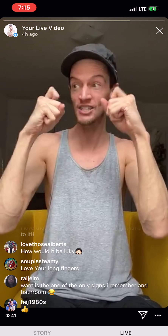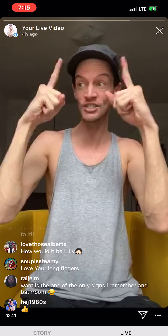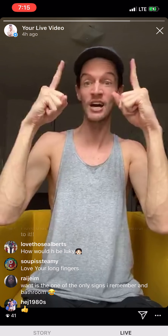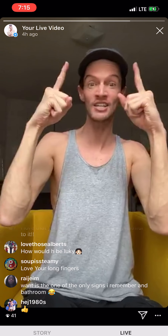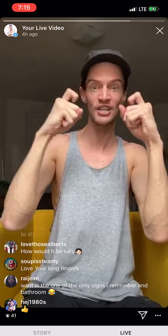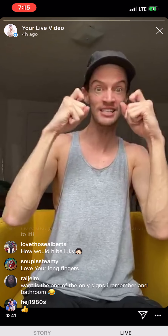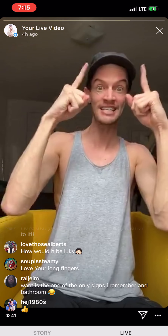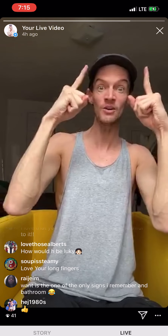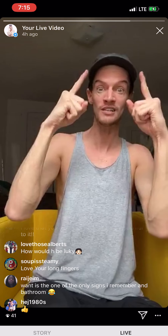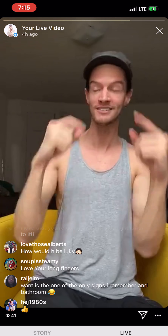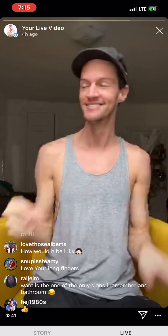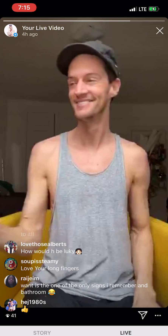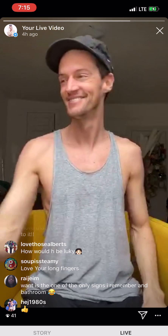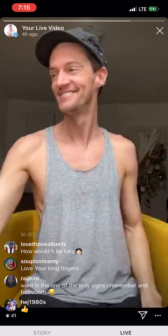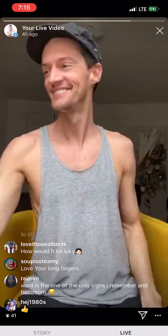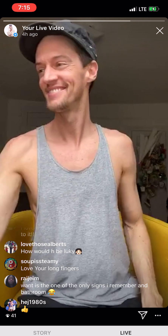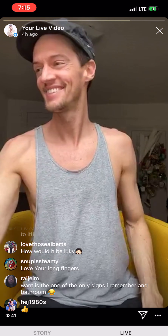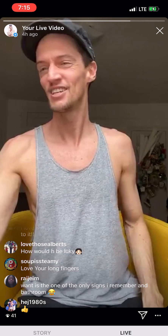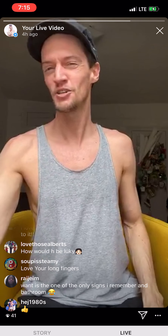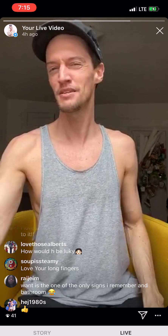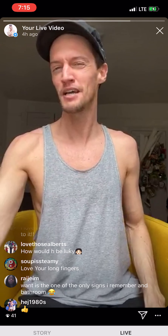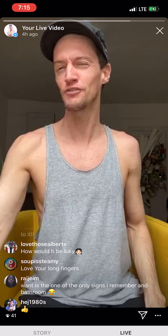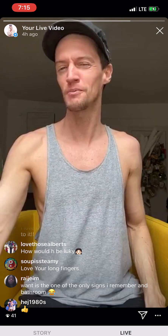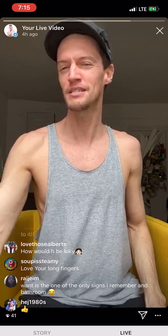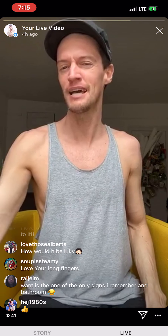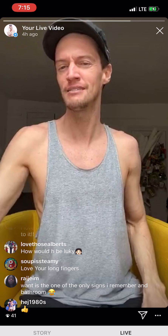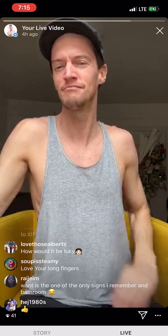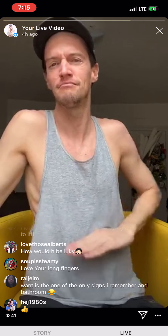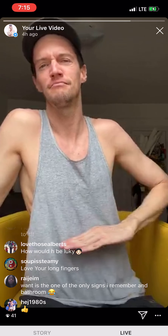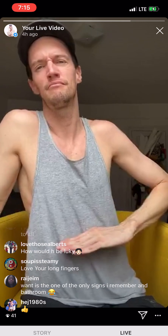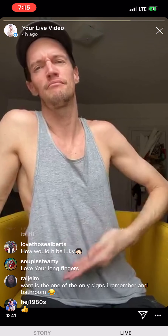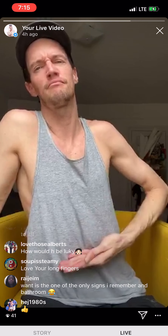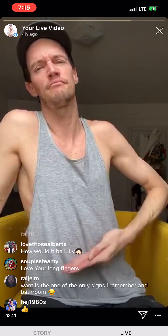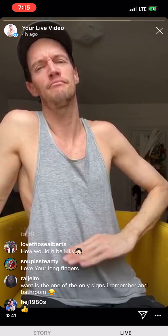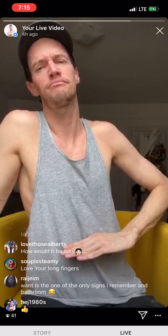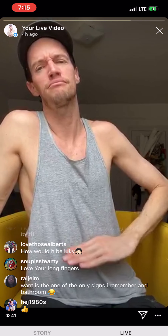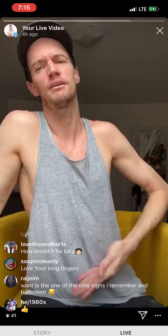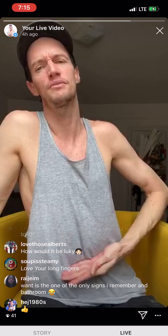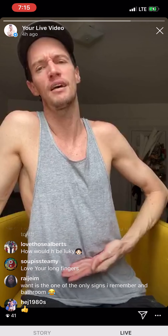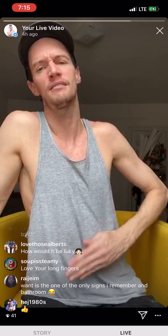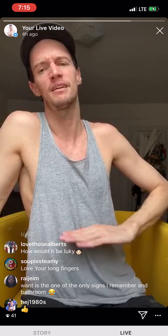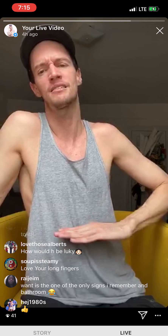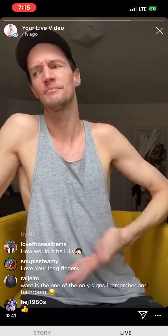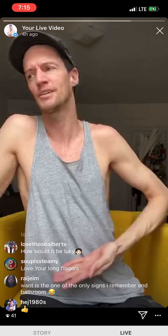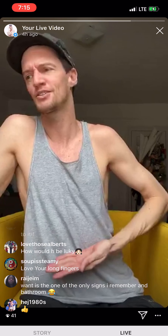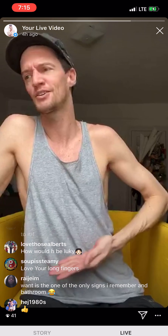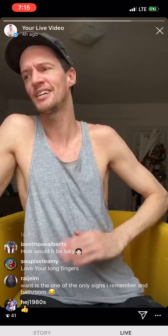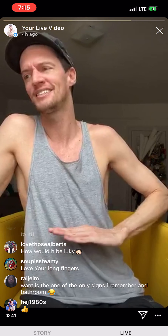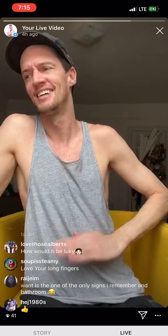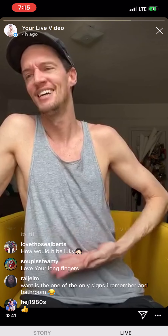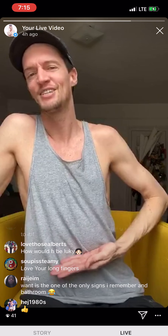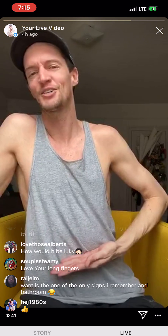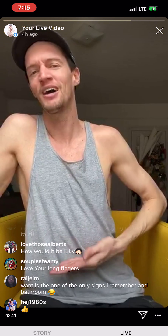Astonished. Astounded. Show me the sign for upset. Mmm. Upset. My stomach is turning to cry.